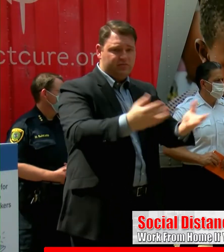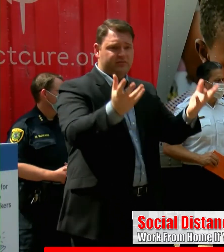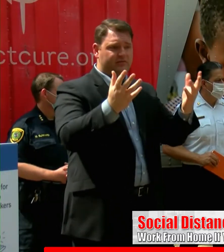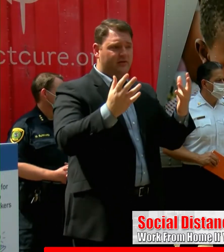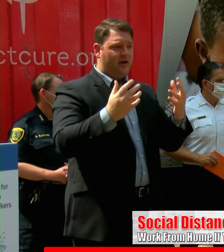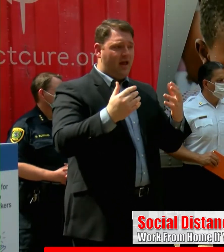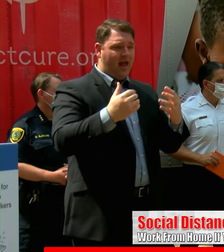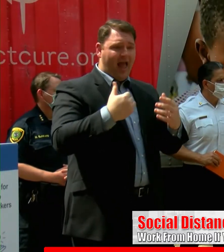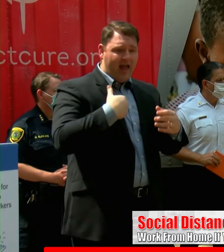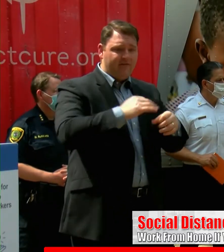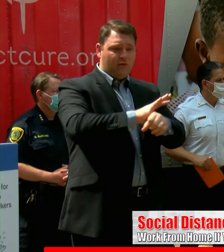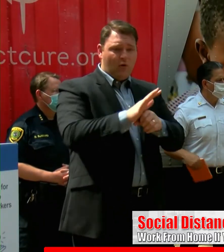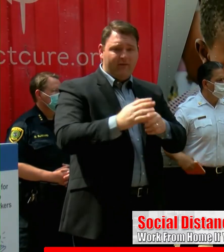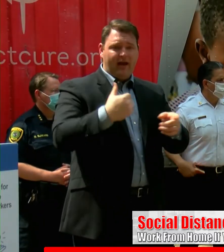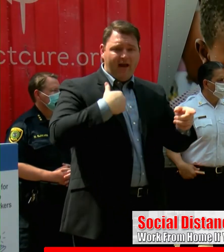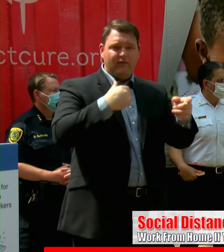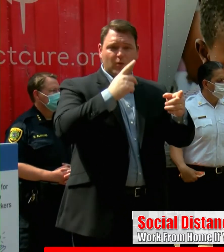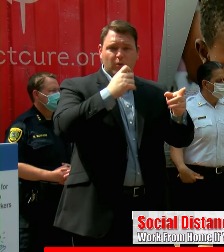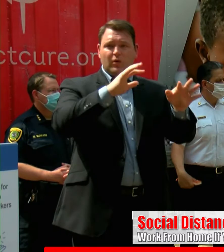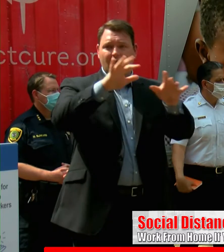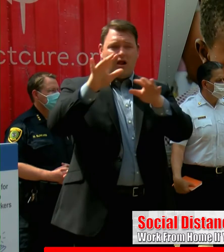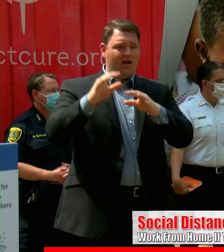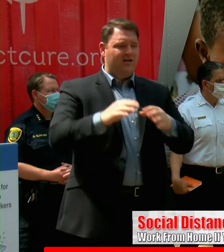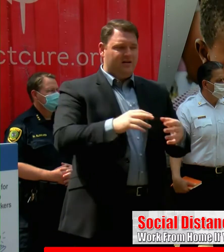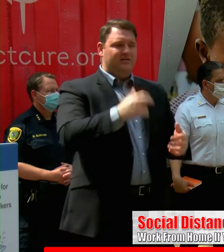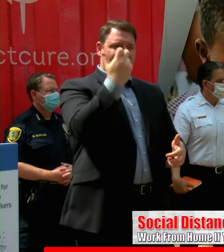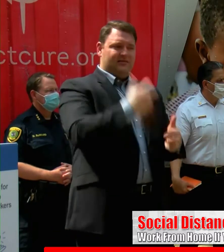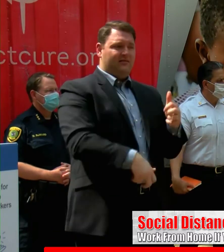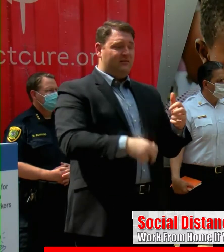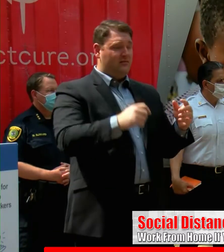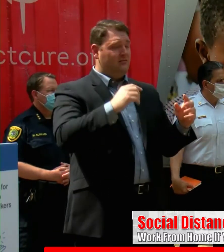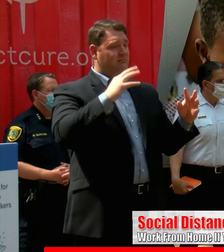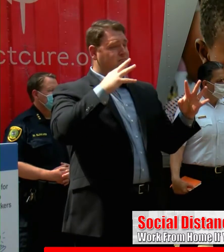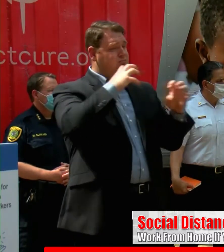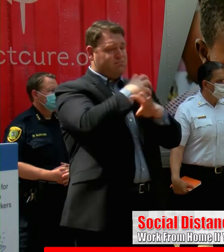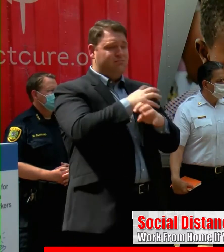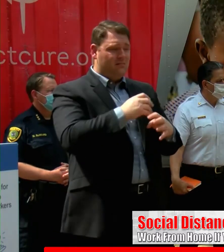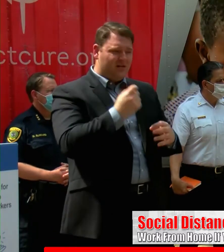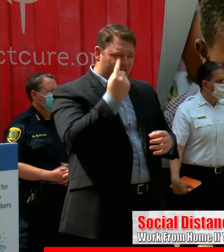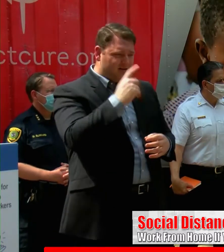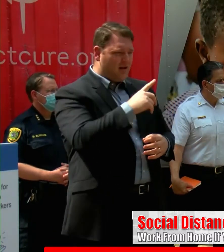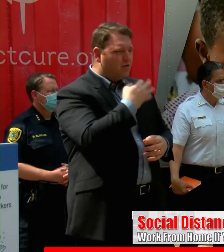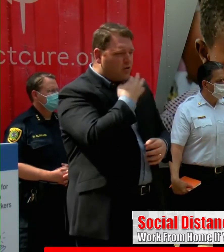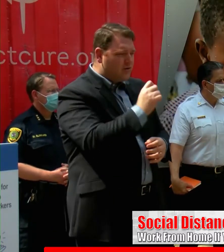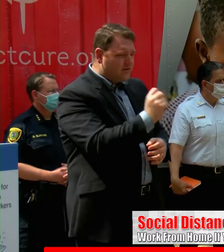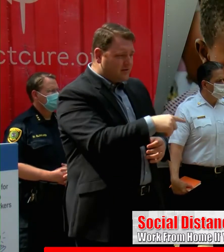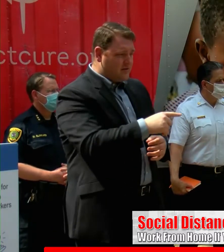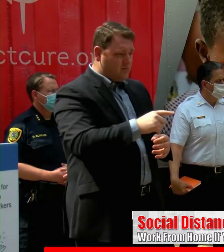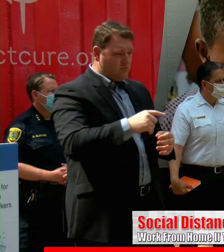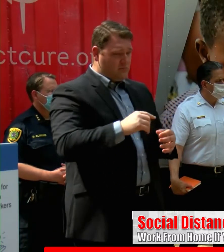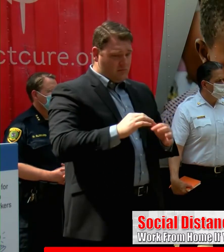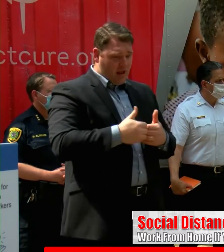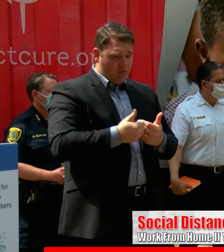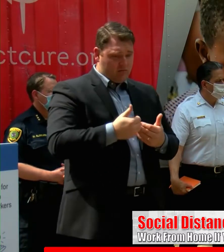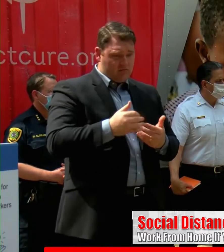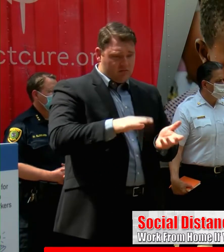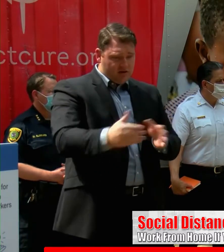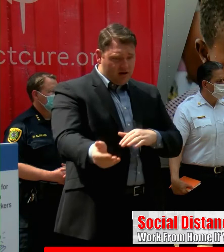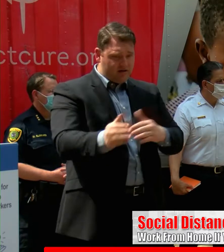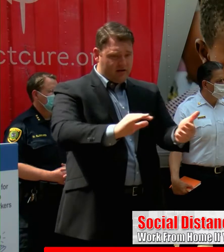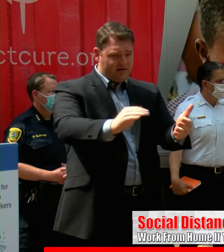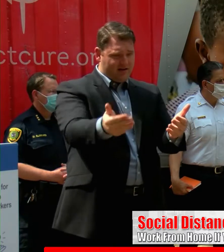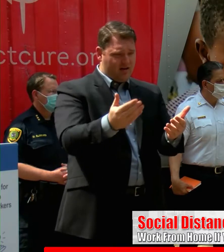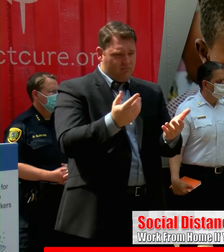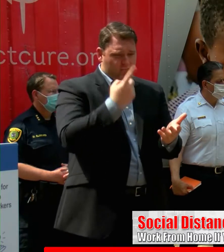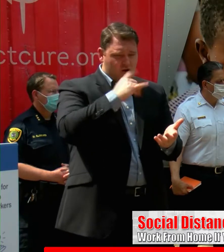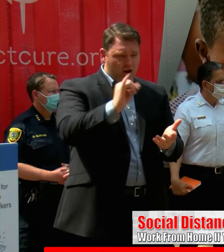It is not an easy process. This is very complex. Right. Can we get your thoughts with regards to the death process as well? Because we've been able to